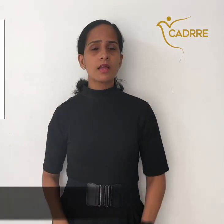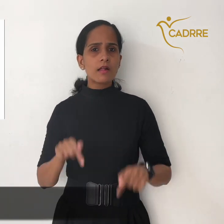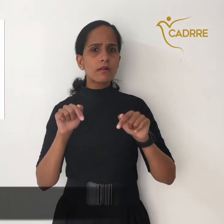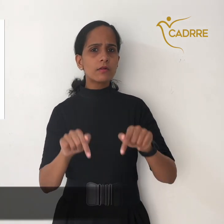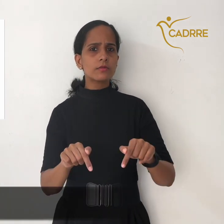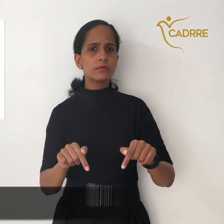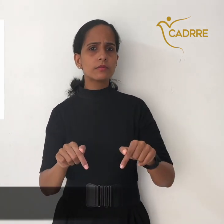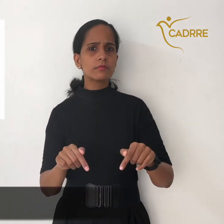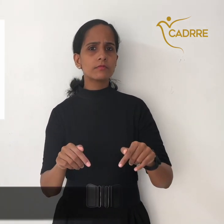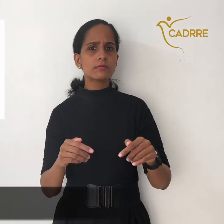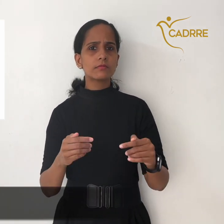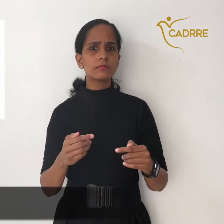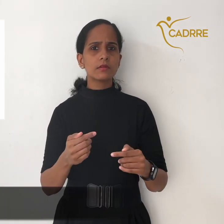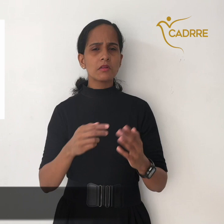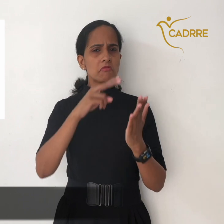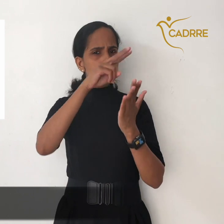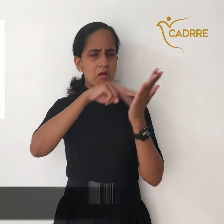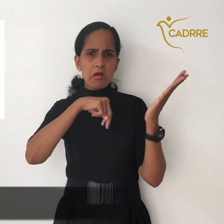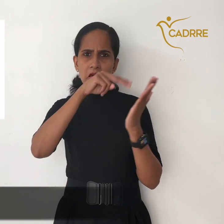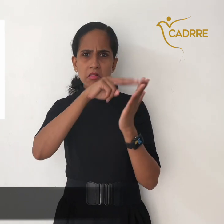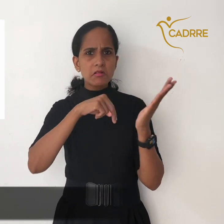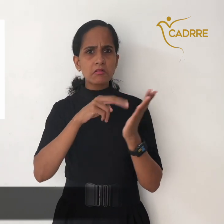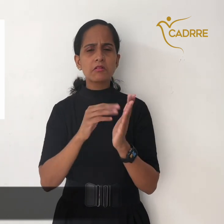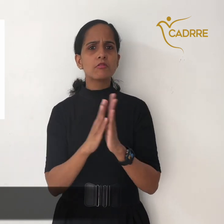I read a book every day.